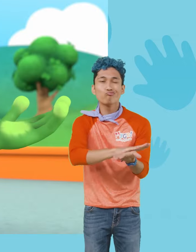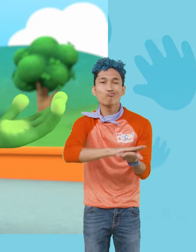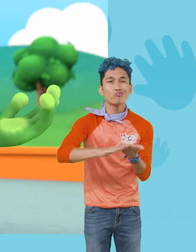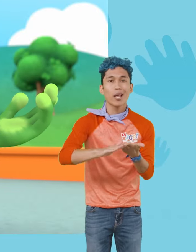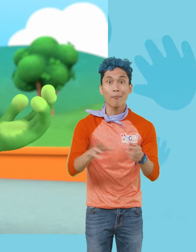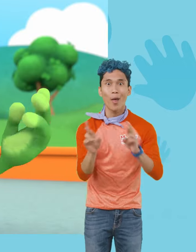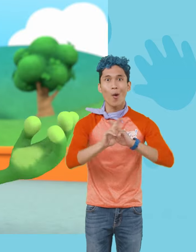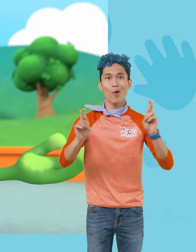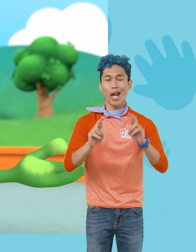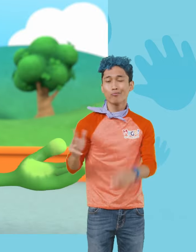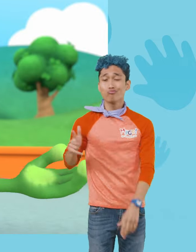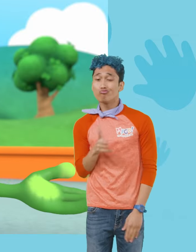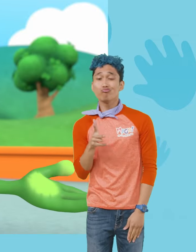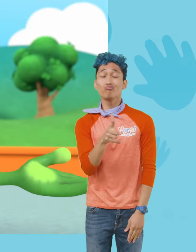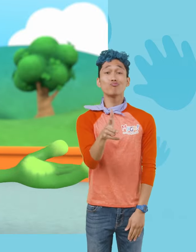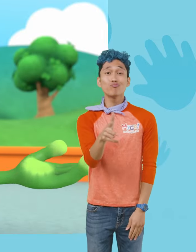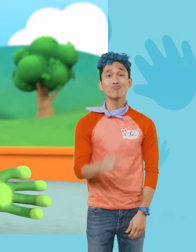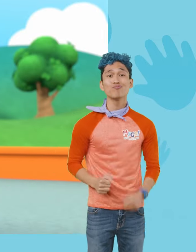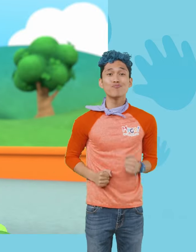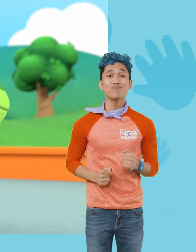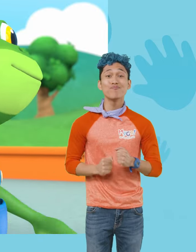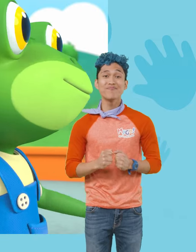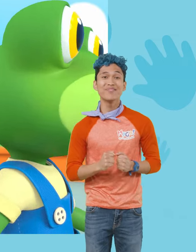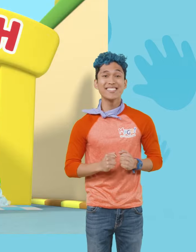All clean and ready to hit the road, Bobby.